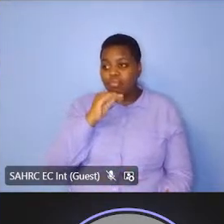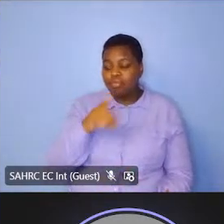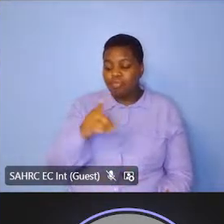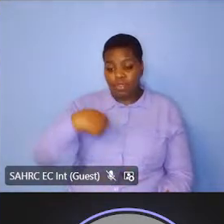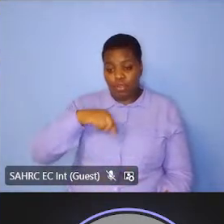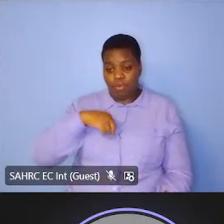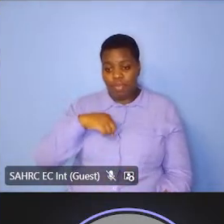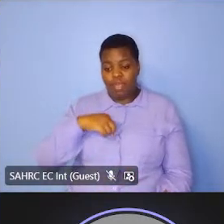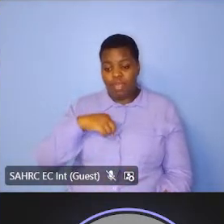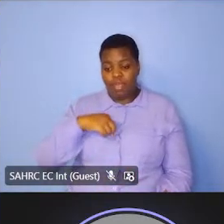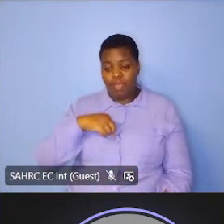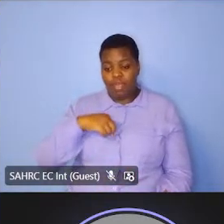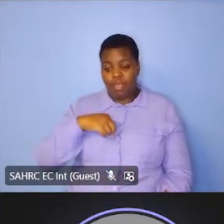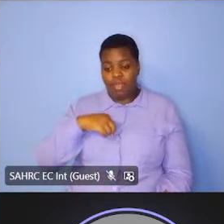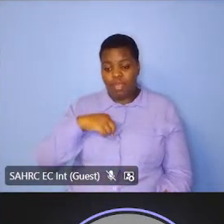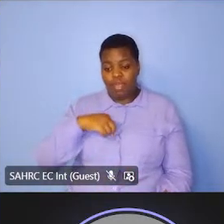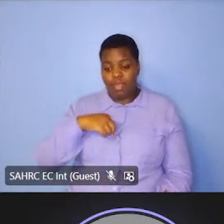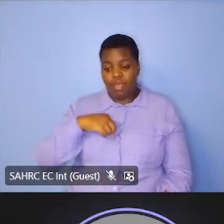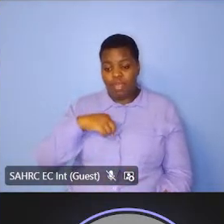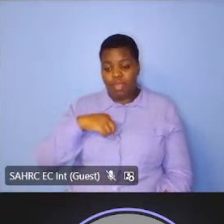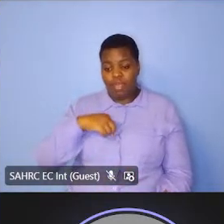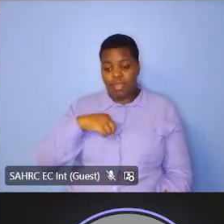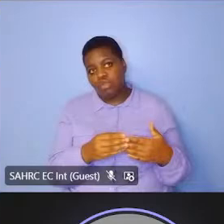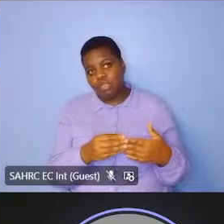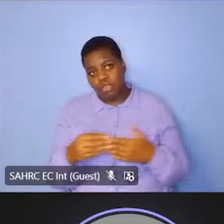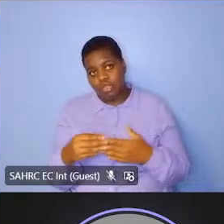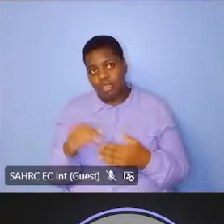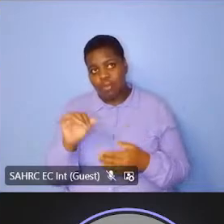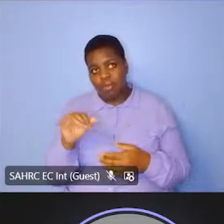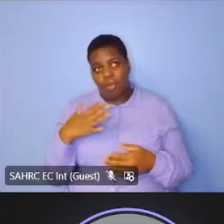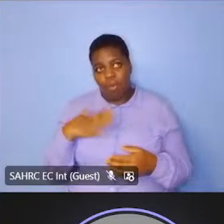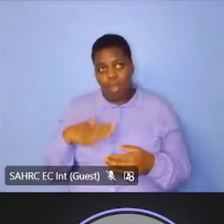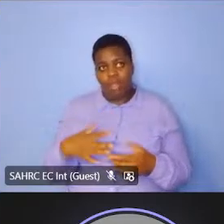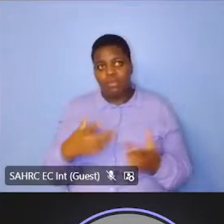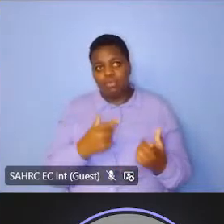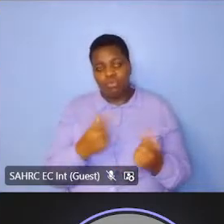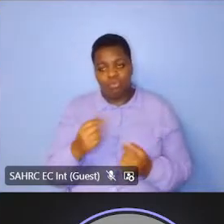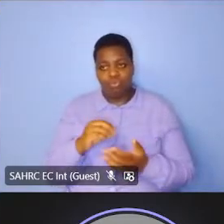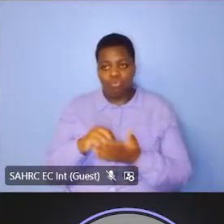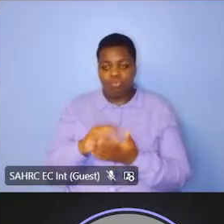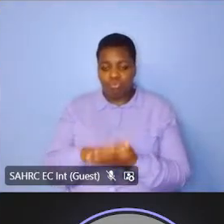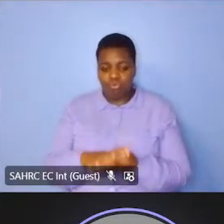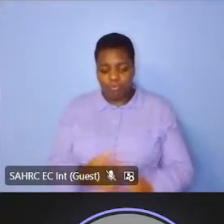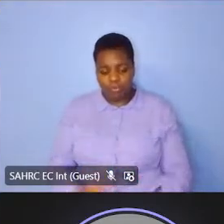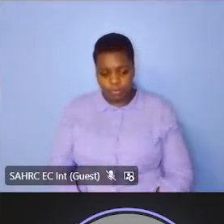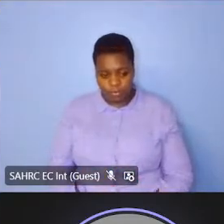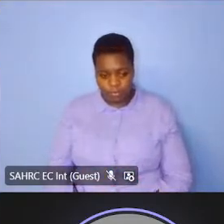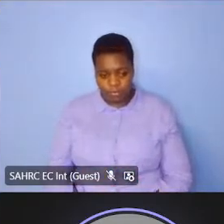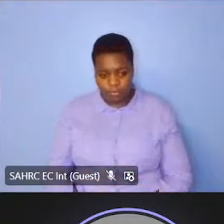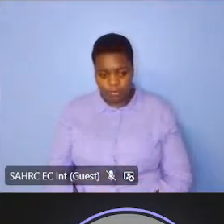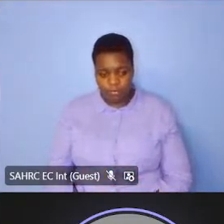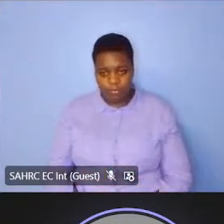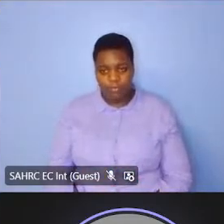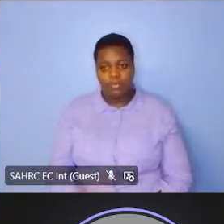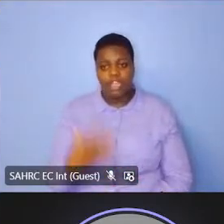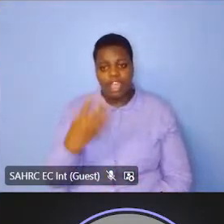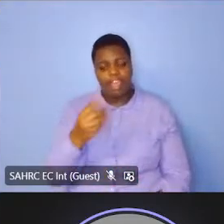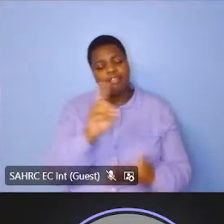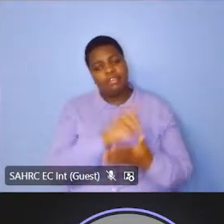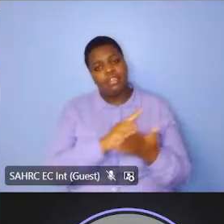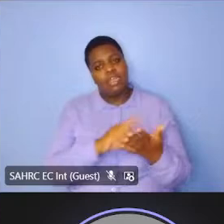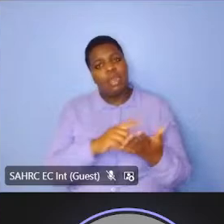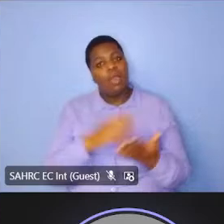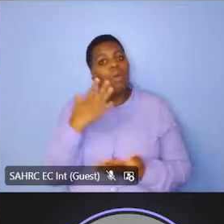weakens the nature of this guideline, and that's something that we wanted to note. So there's this draft that was published